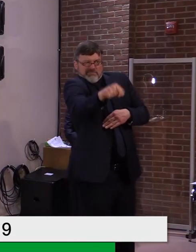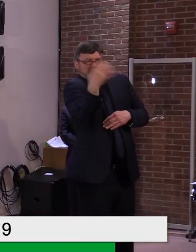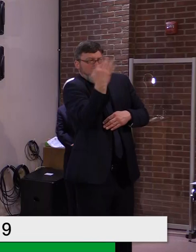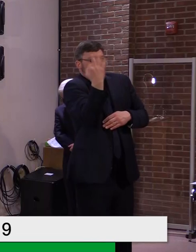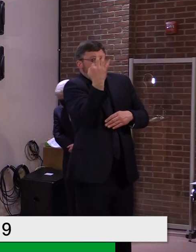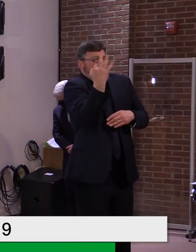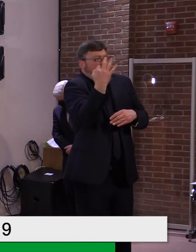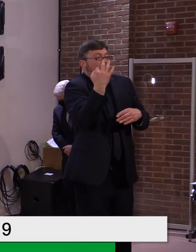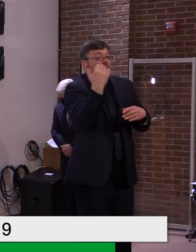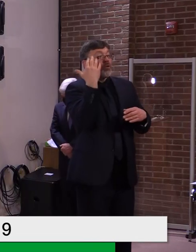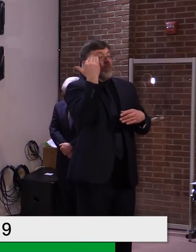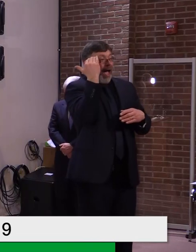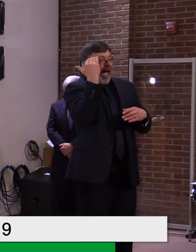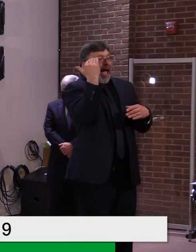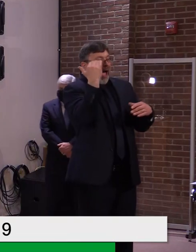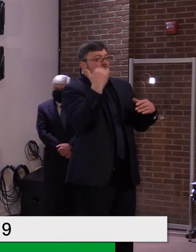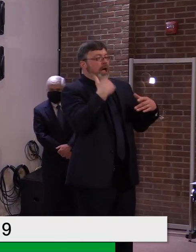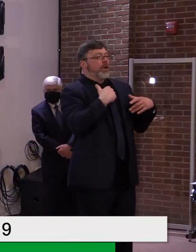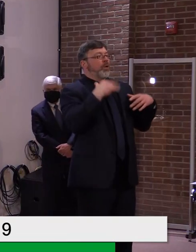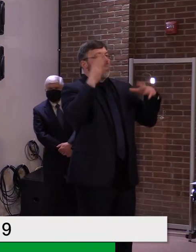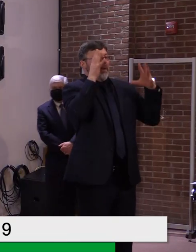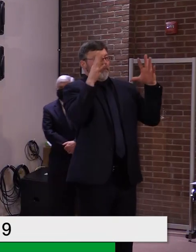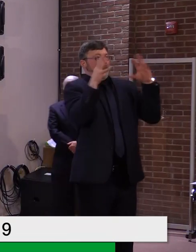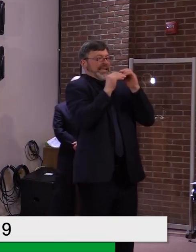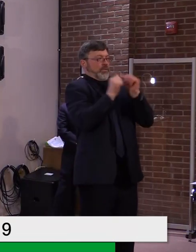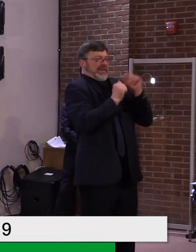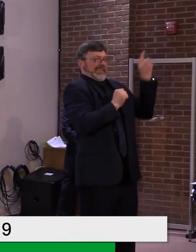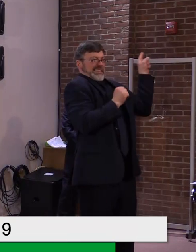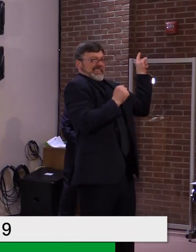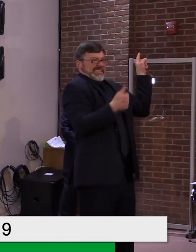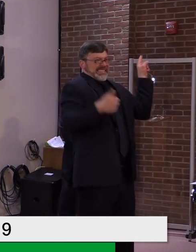teams tomorrow.